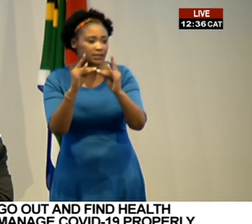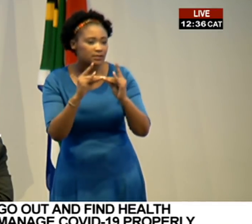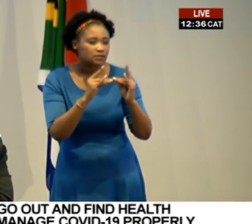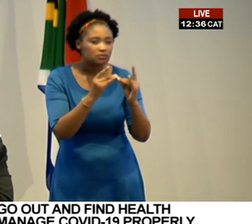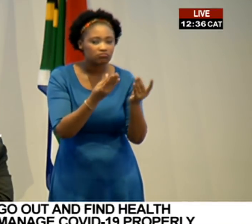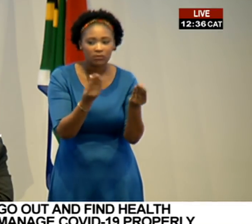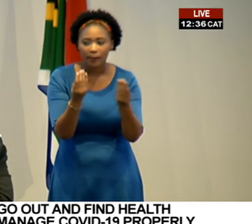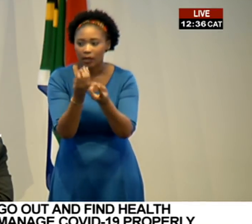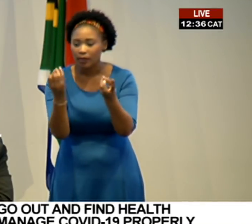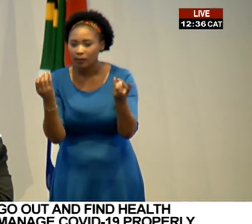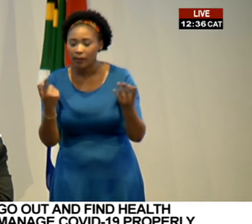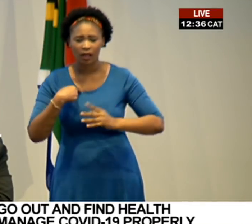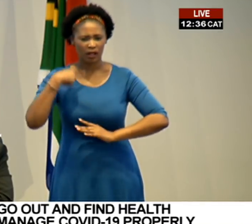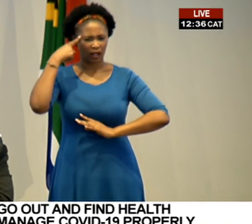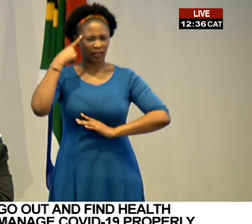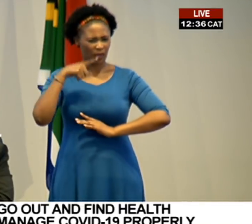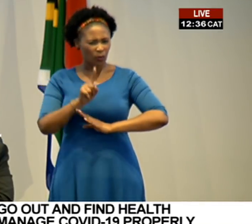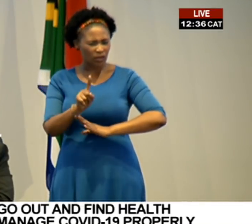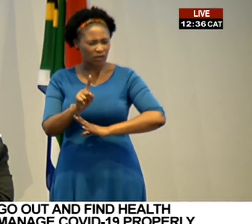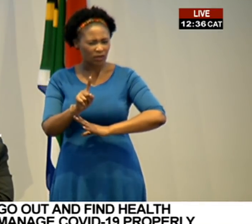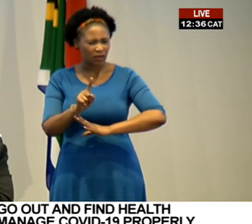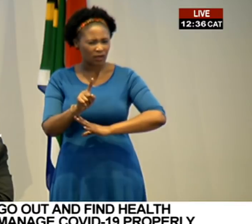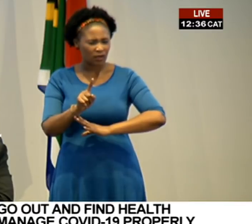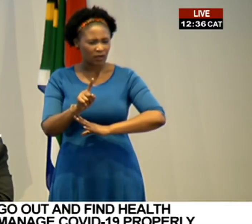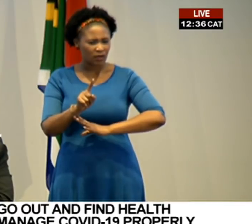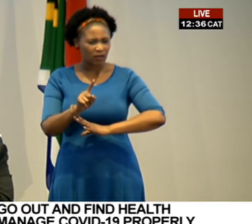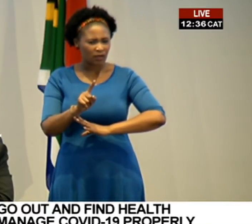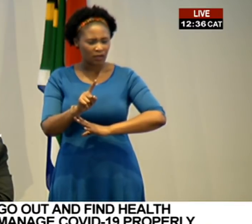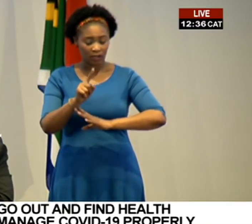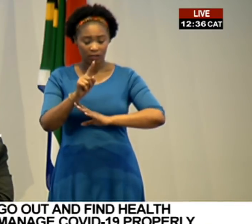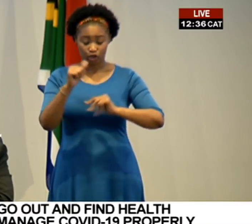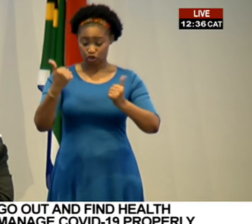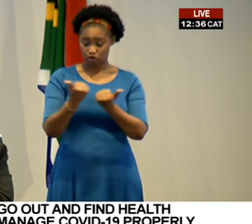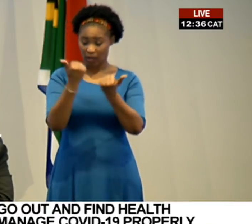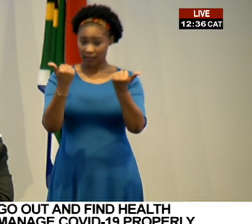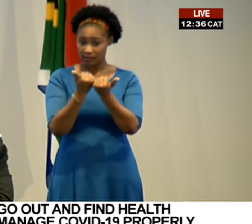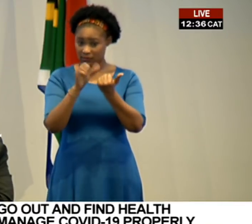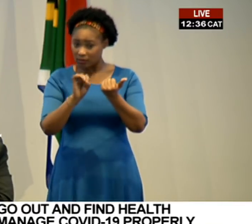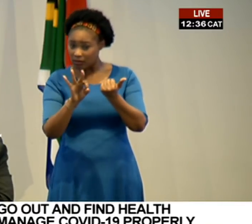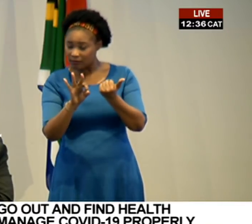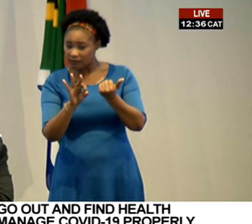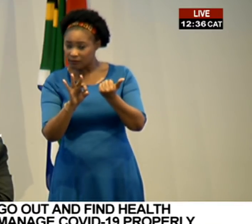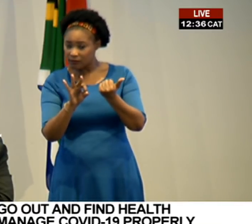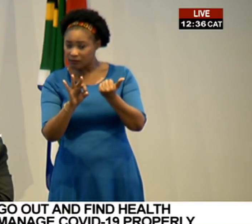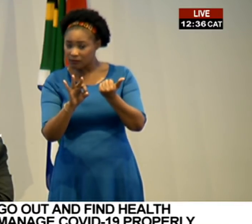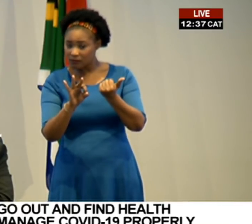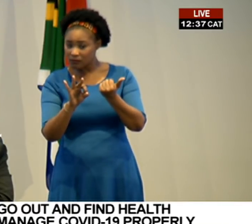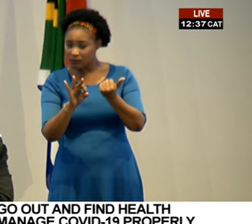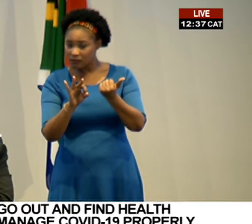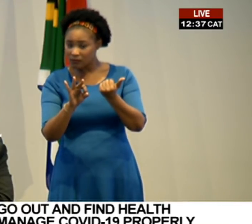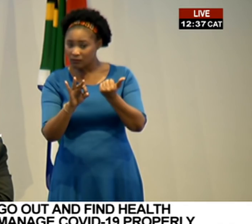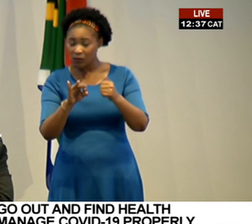beds. I still think that faced with the challenge that we have of